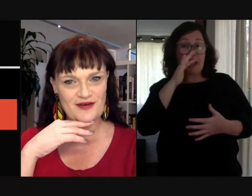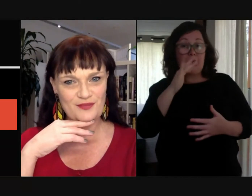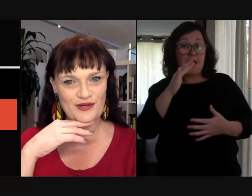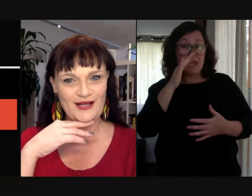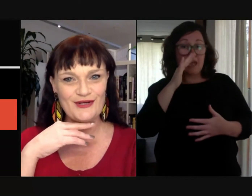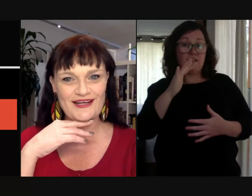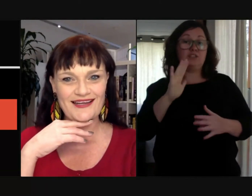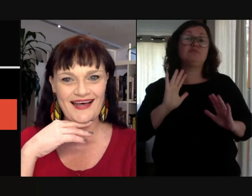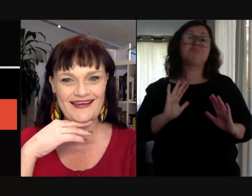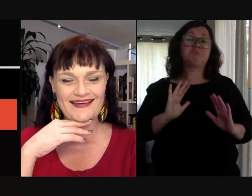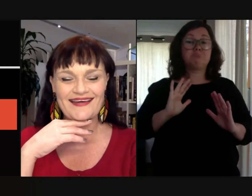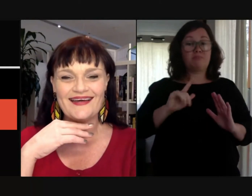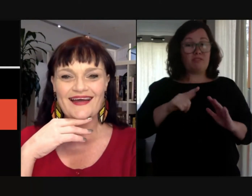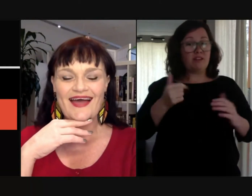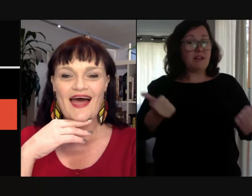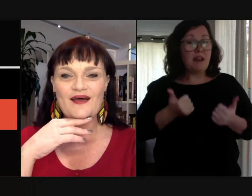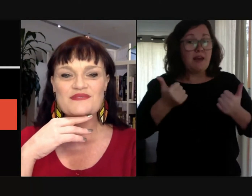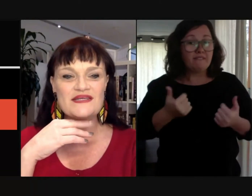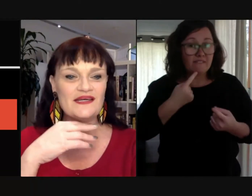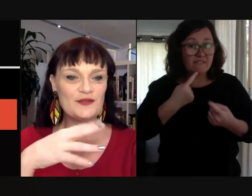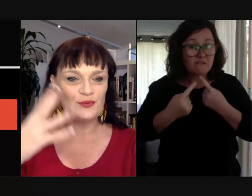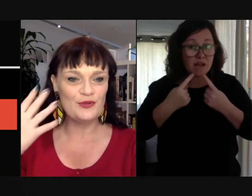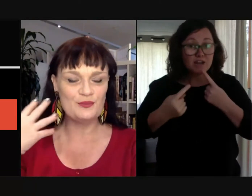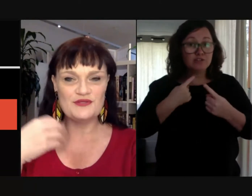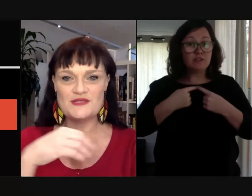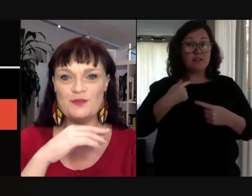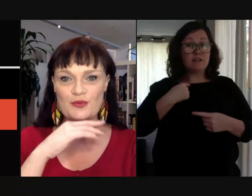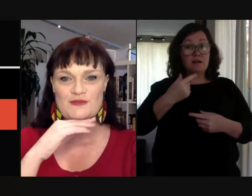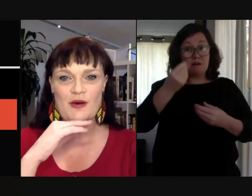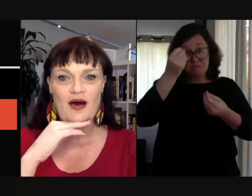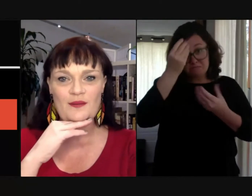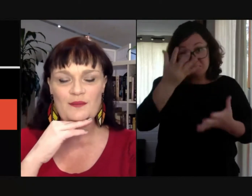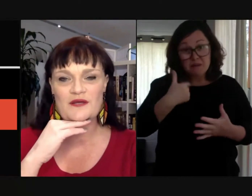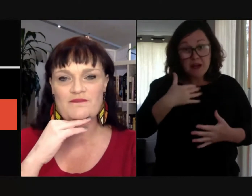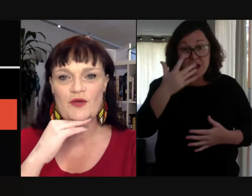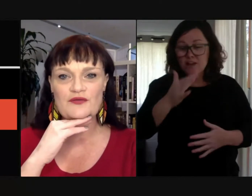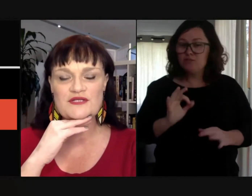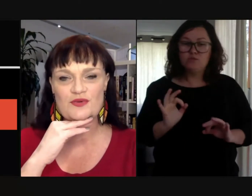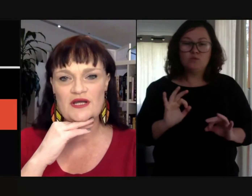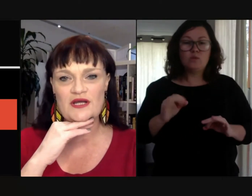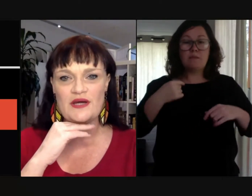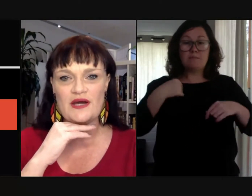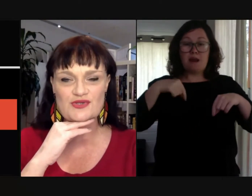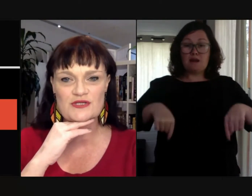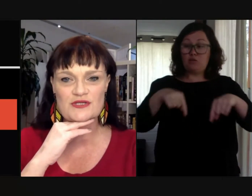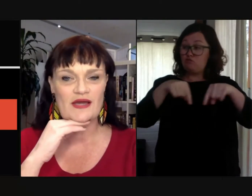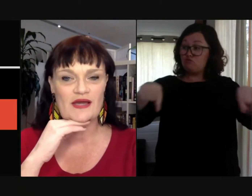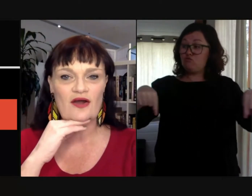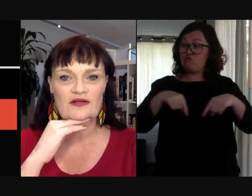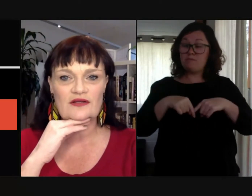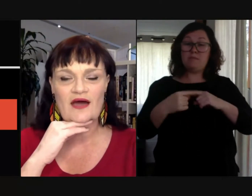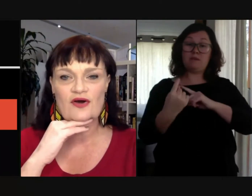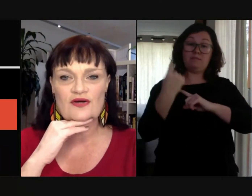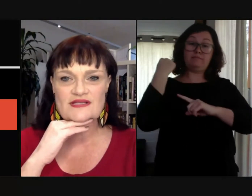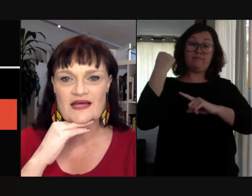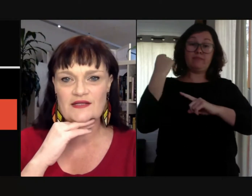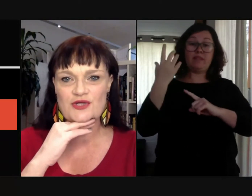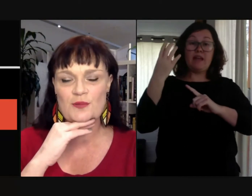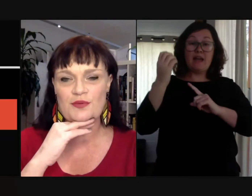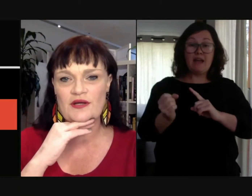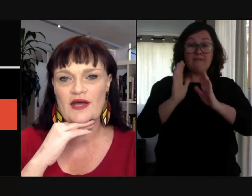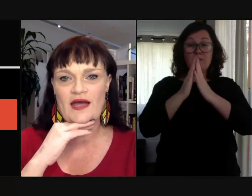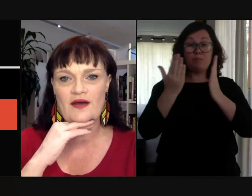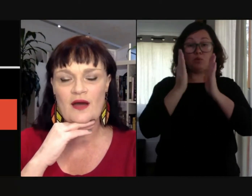of what I look like. And I'm sitting in a room with some books behind me. On the screen, we are joined by Carolyn, our